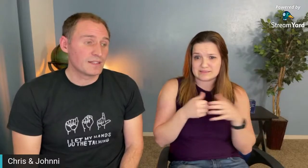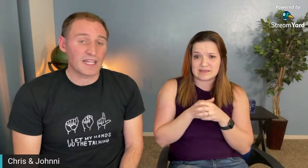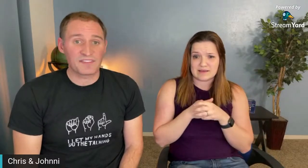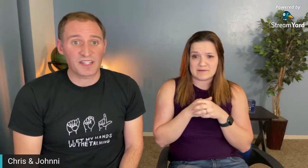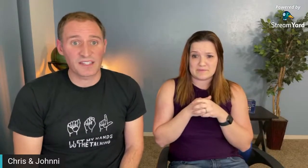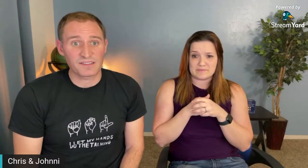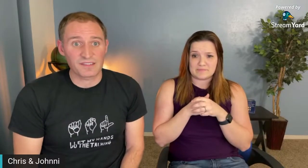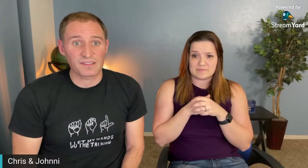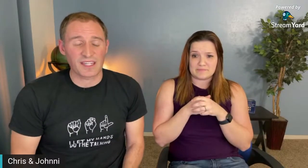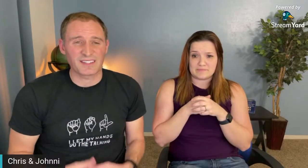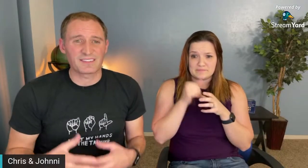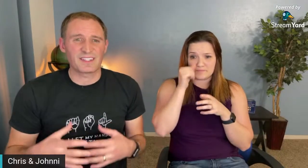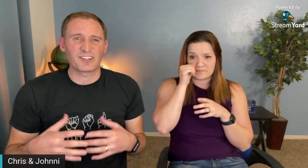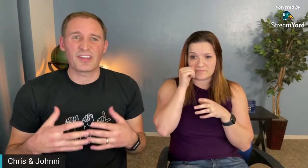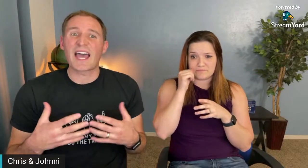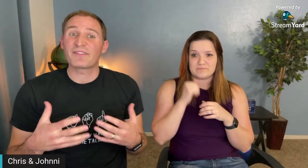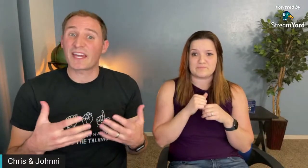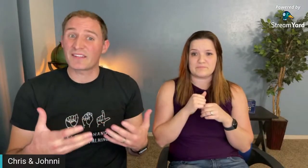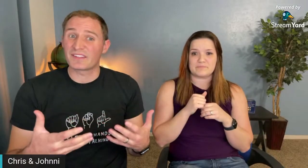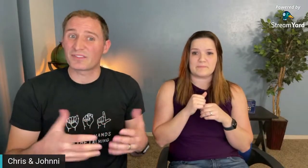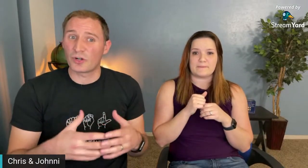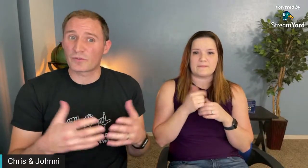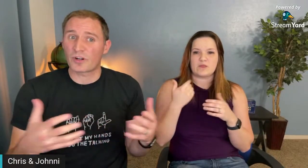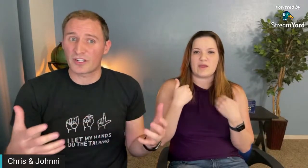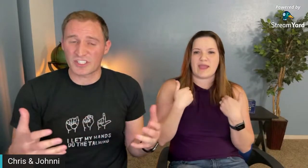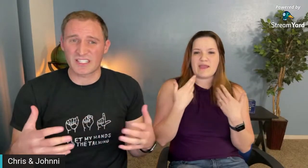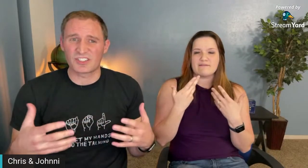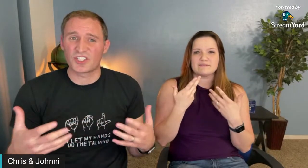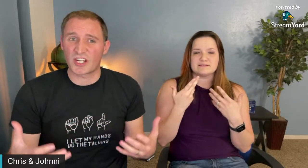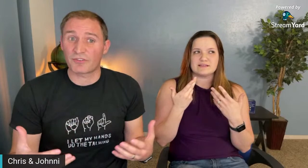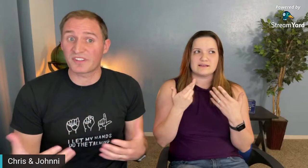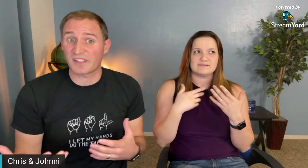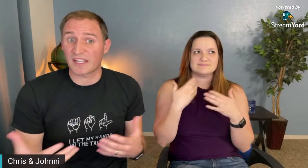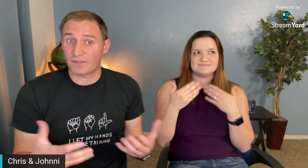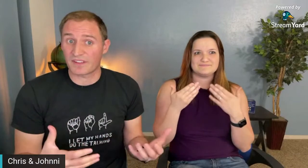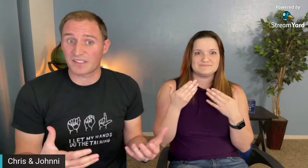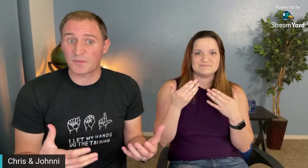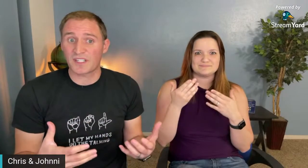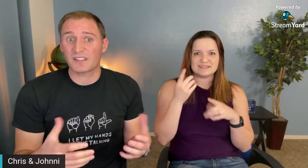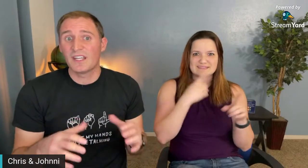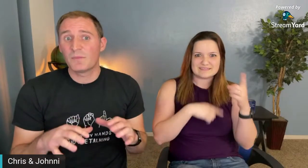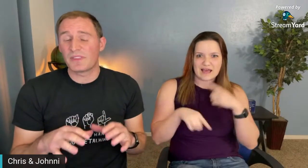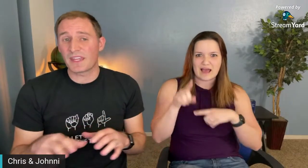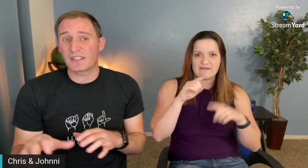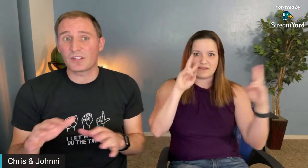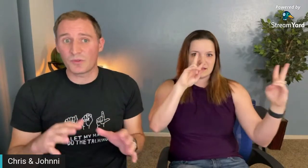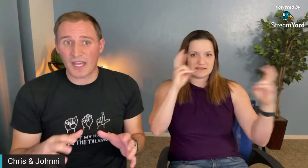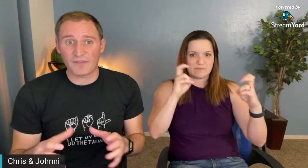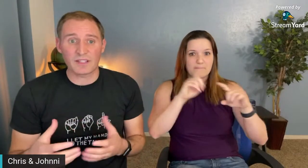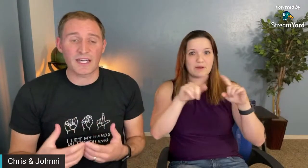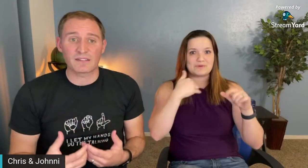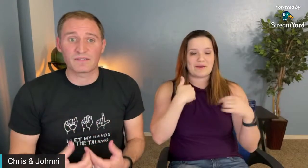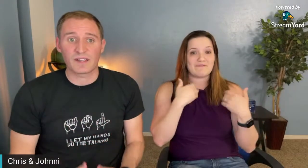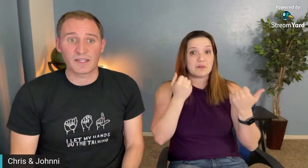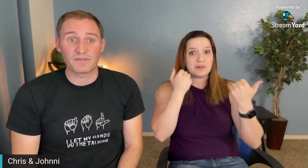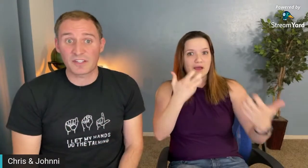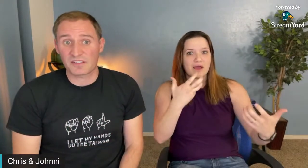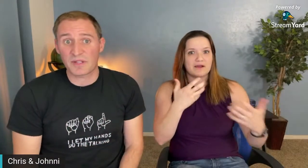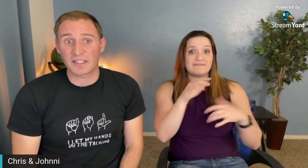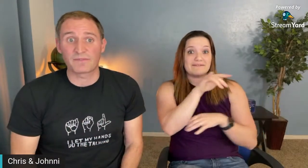life sciences. And, you know, you have kind of this overarching general sign for the subject, but then you have a lot of fingerspelling for